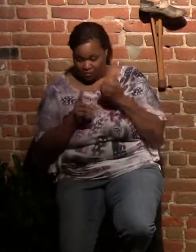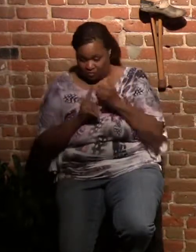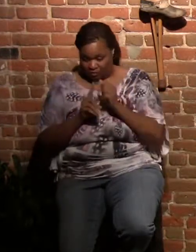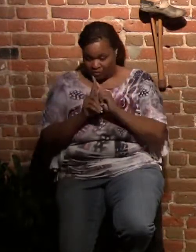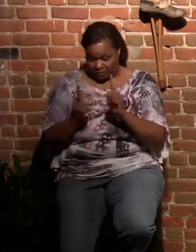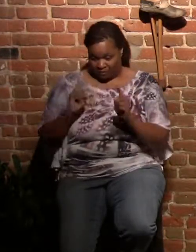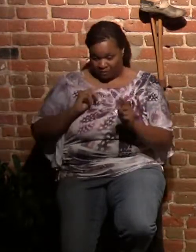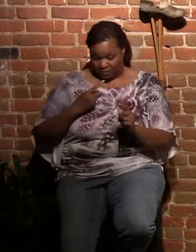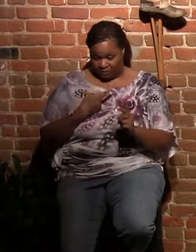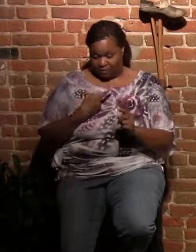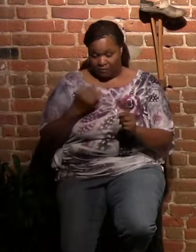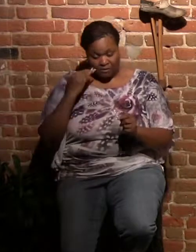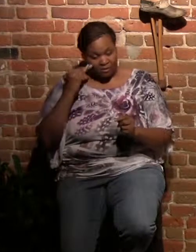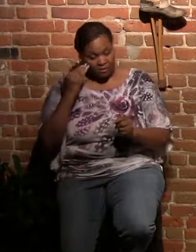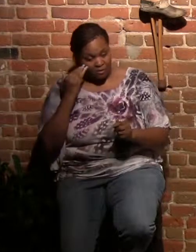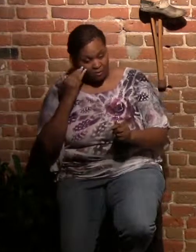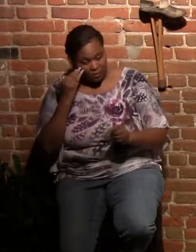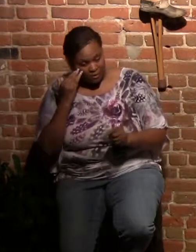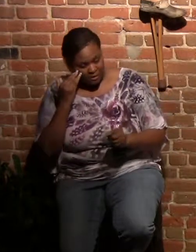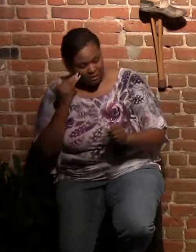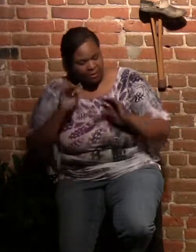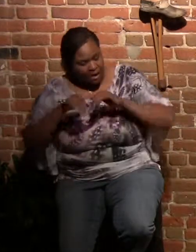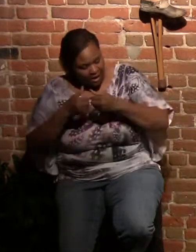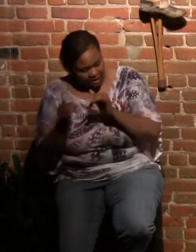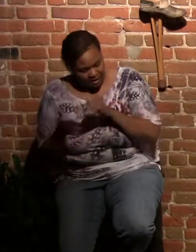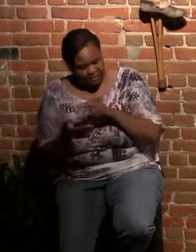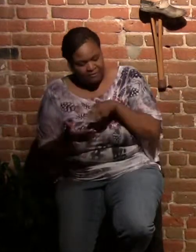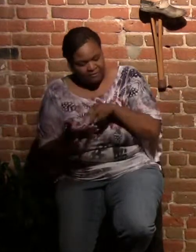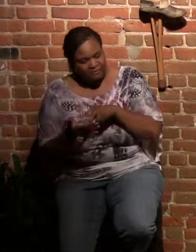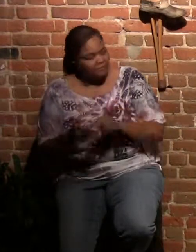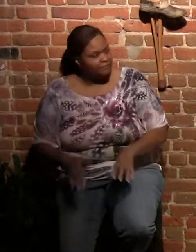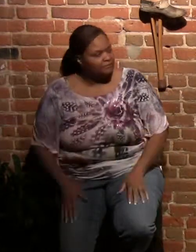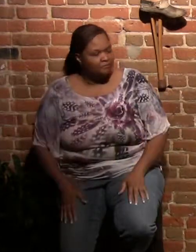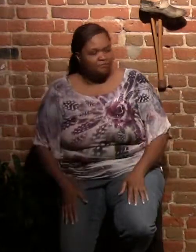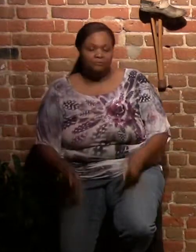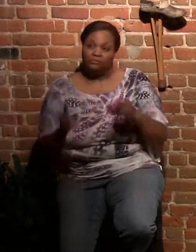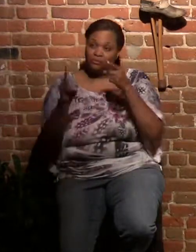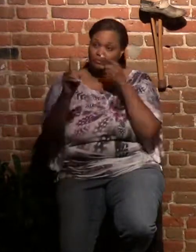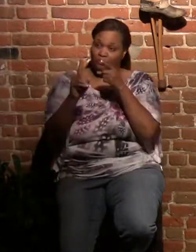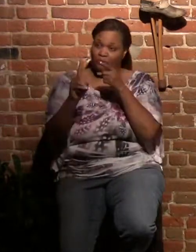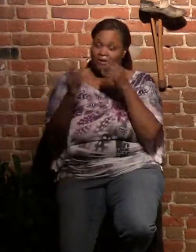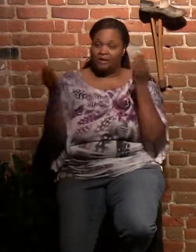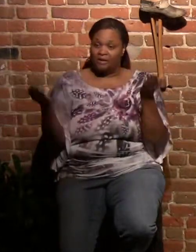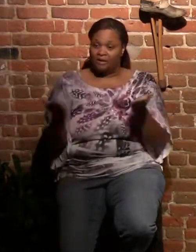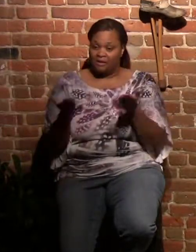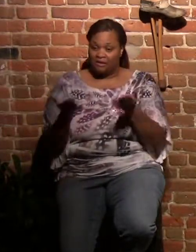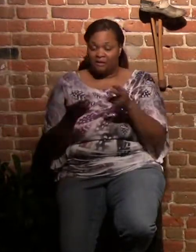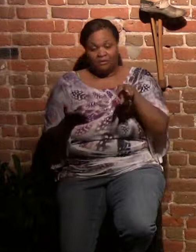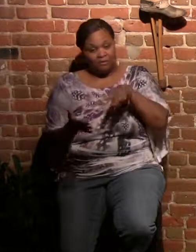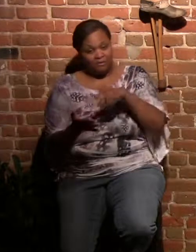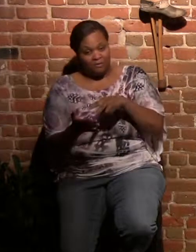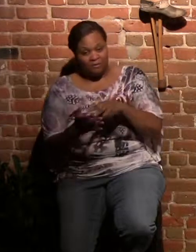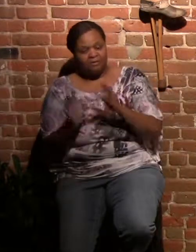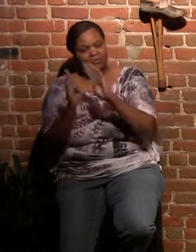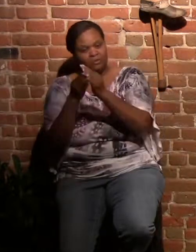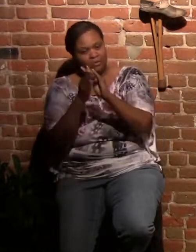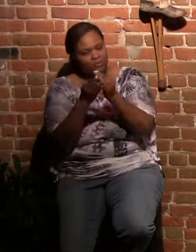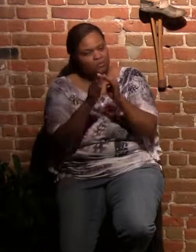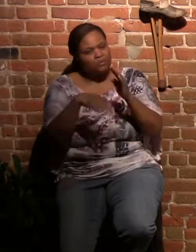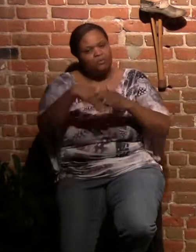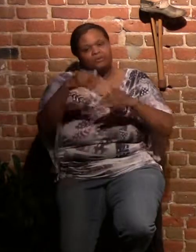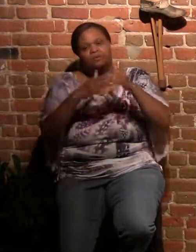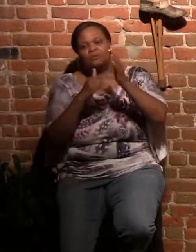how to play with it, and we know how to engage. And so the point of this festival is to be a community